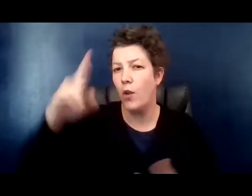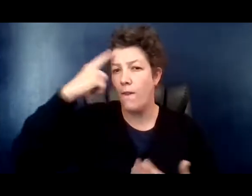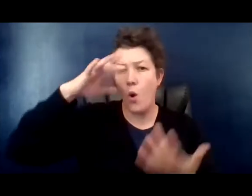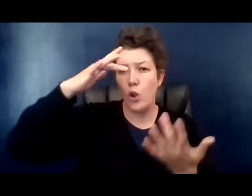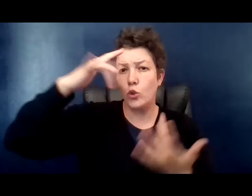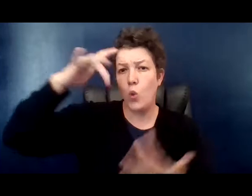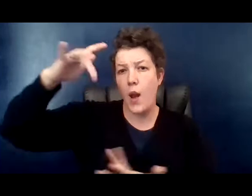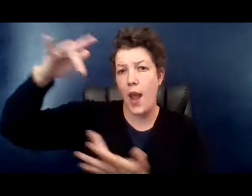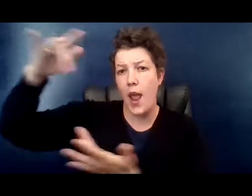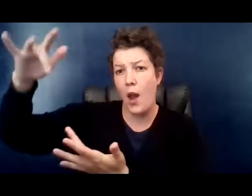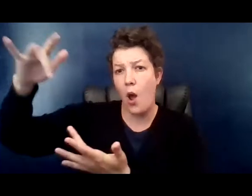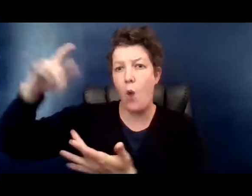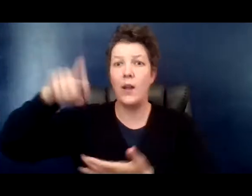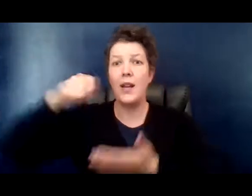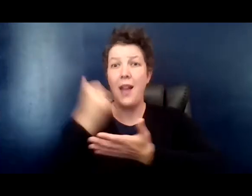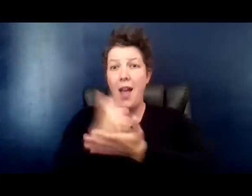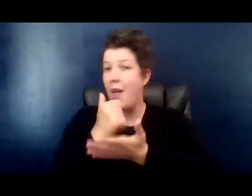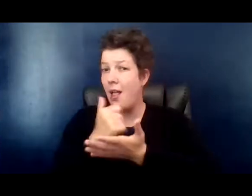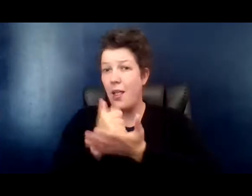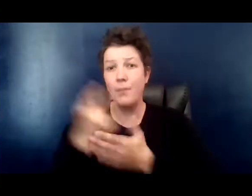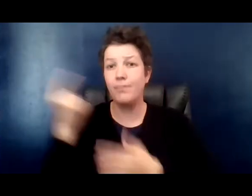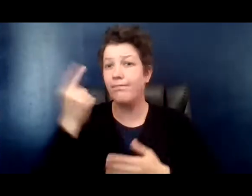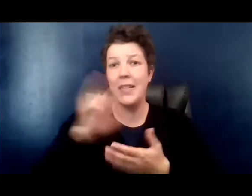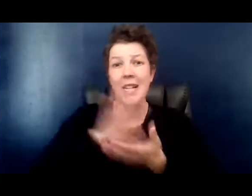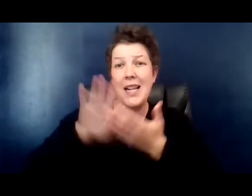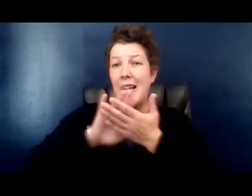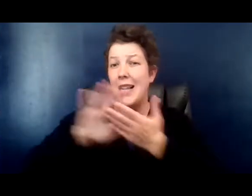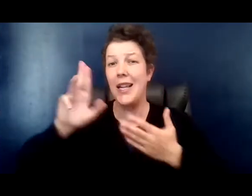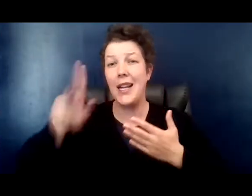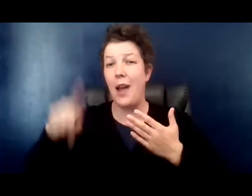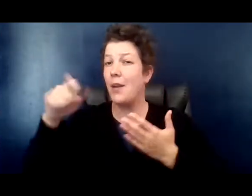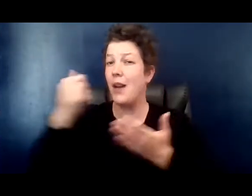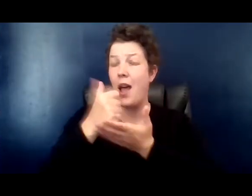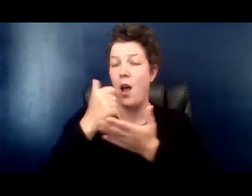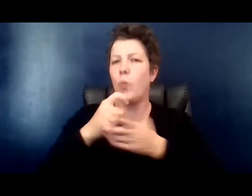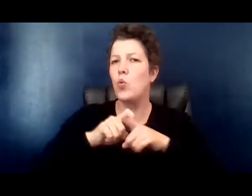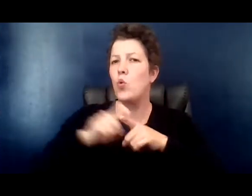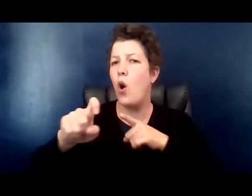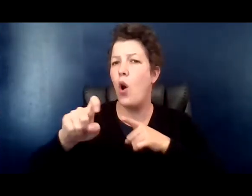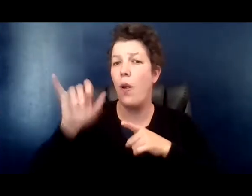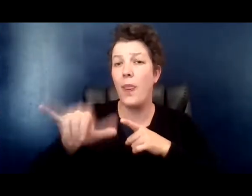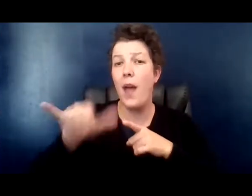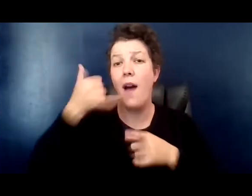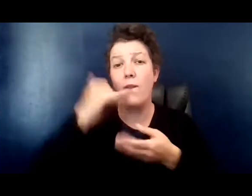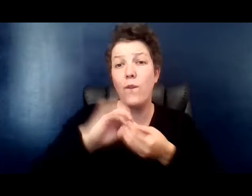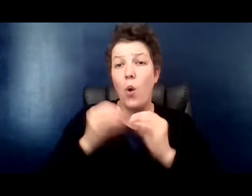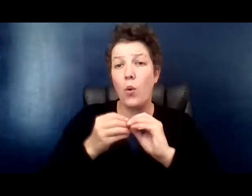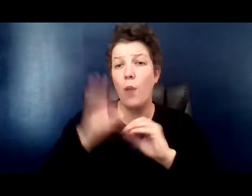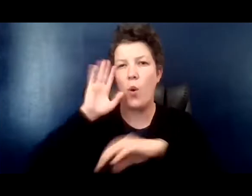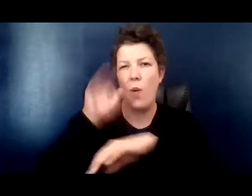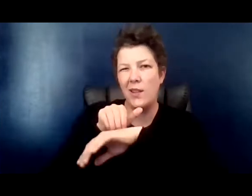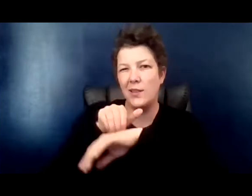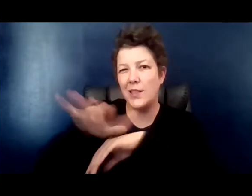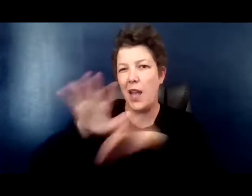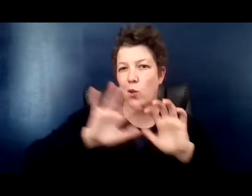if you're a victim of this tornado, if you call this number, we can get volunteers to you, connect you with people